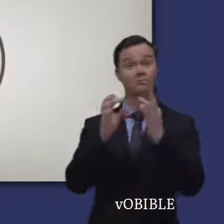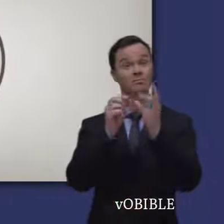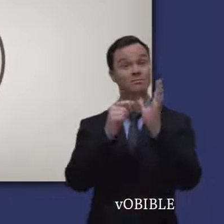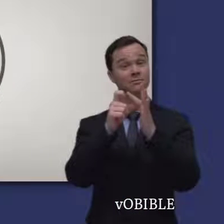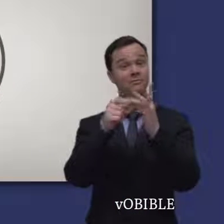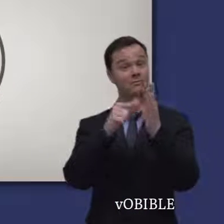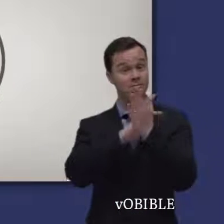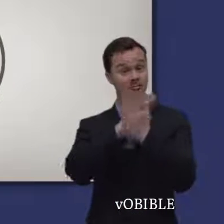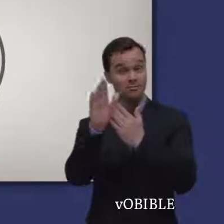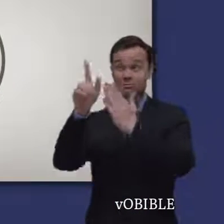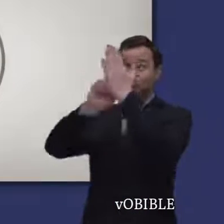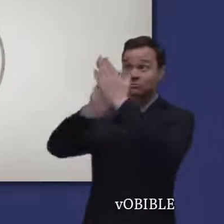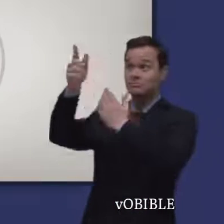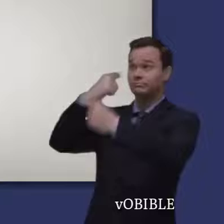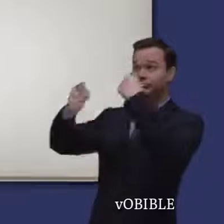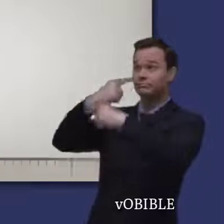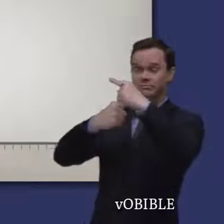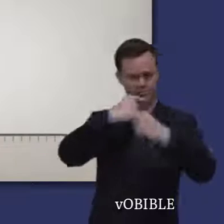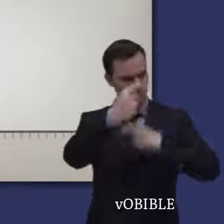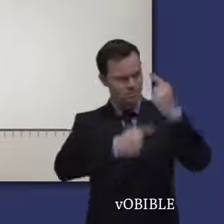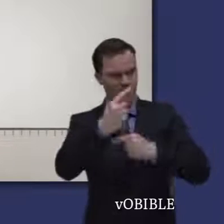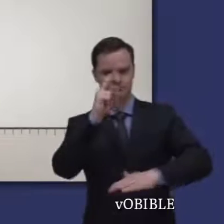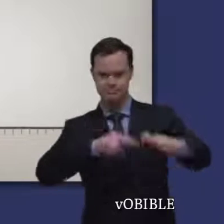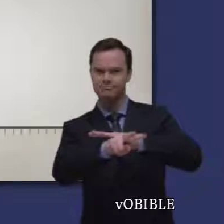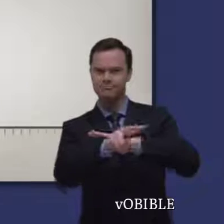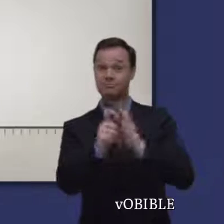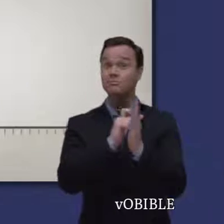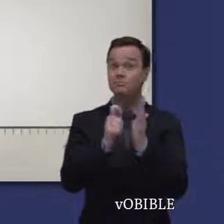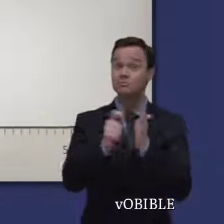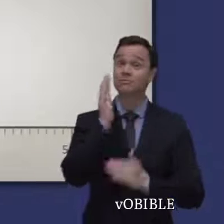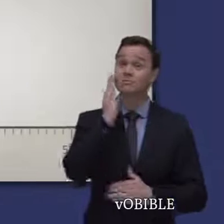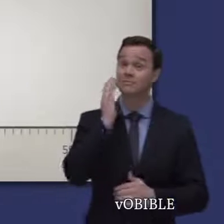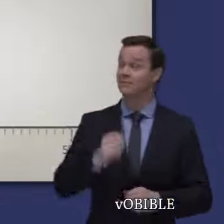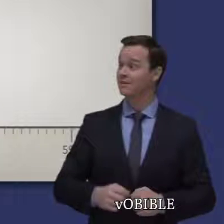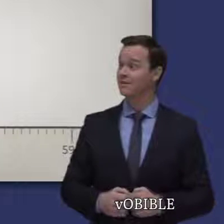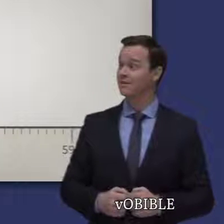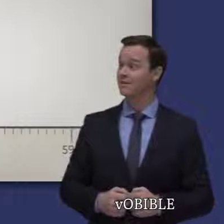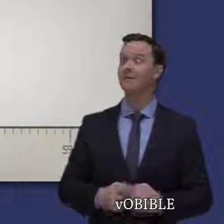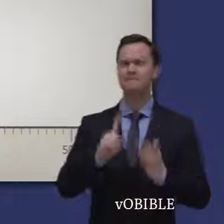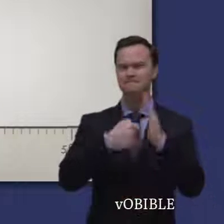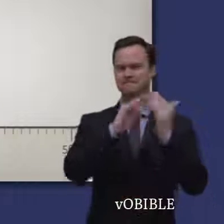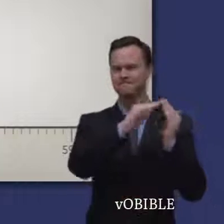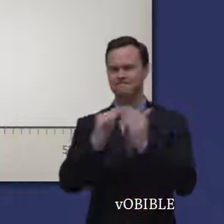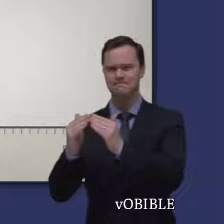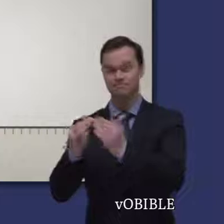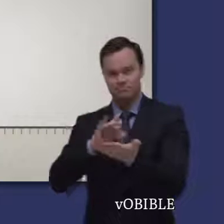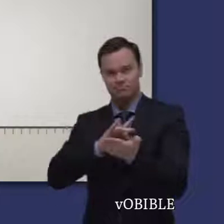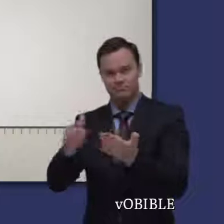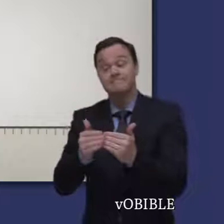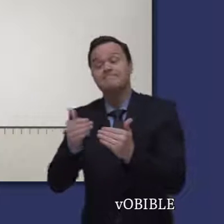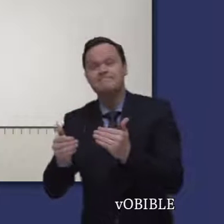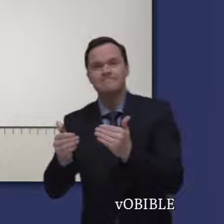Obadiah was a prophet of Jehovah. He recorded his prophecy about 607 BCE after